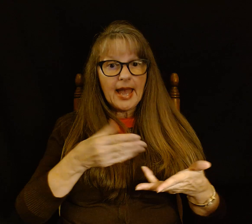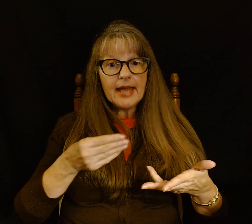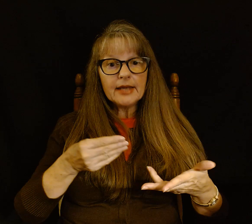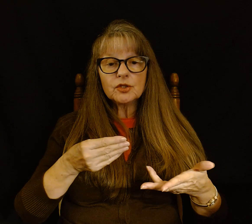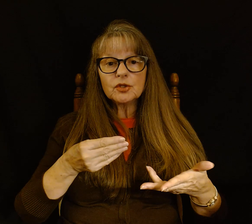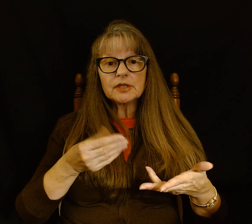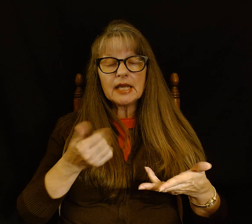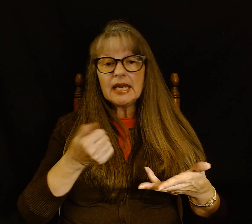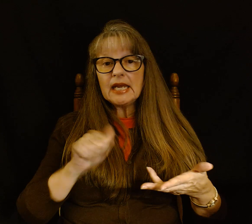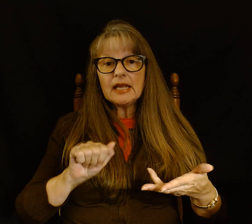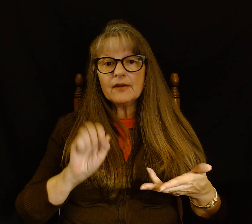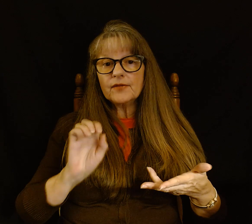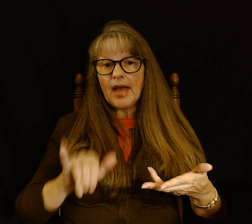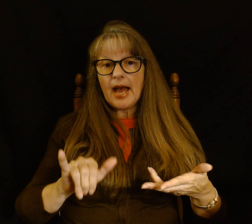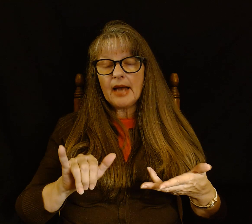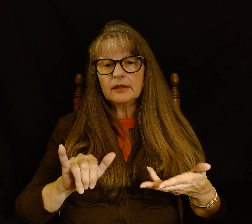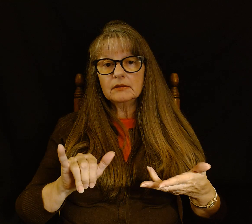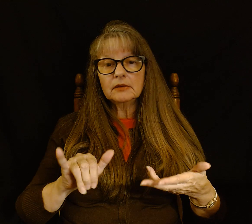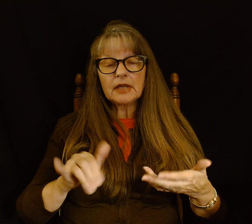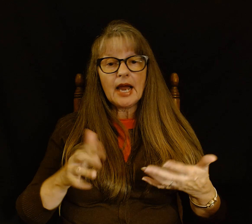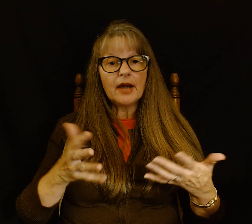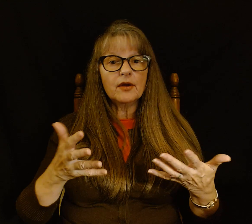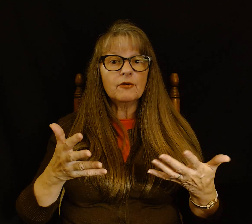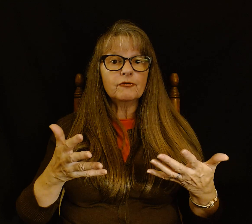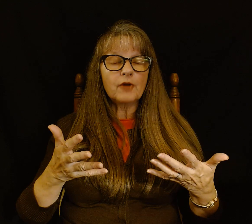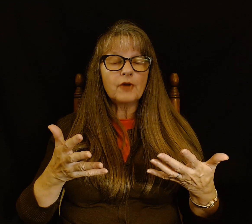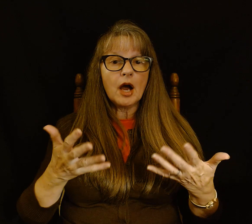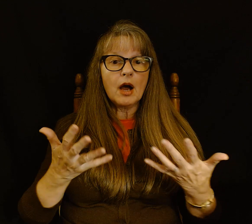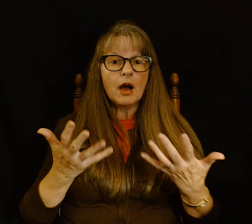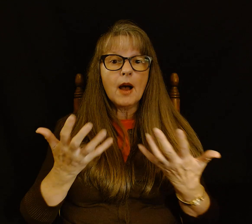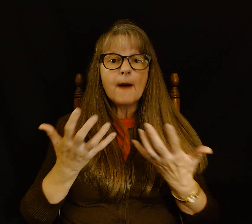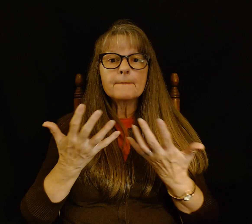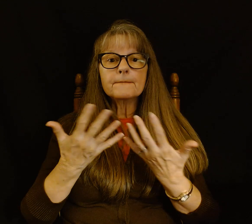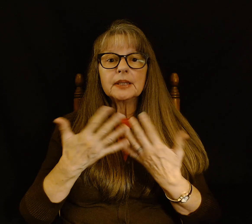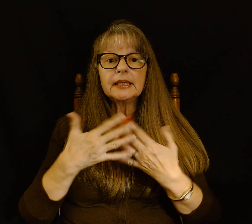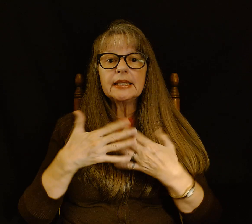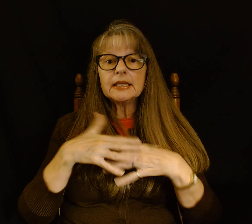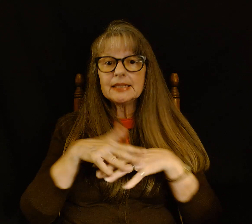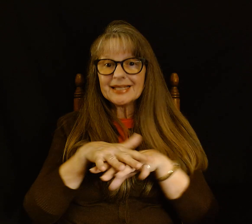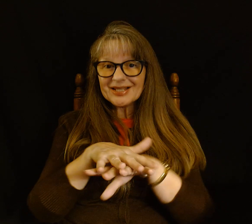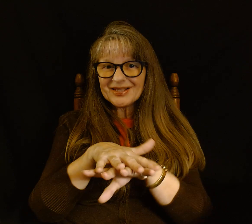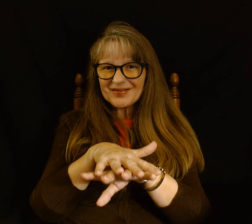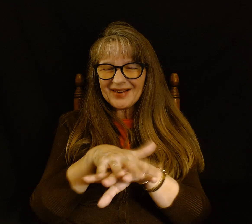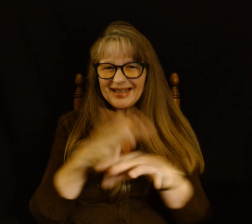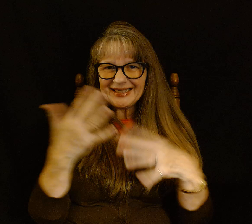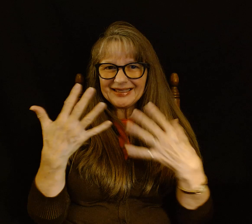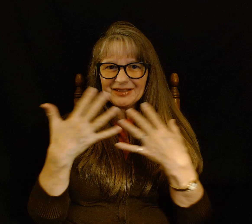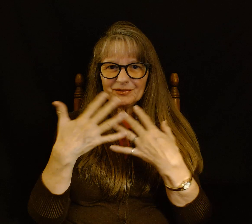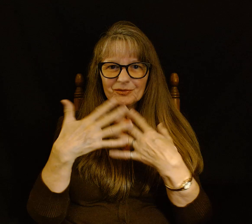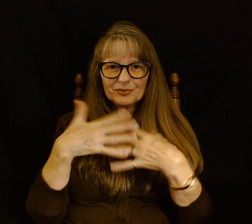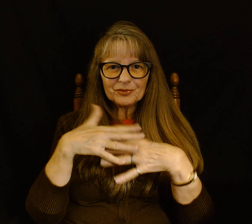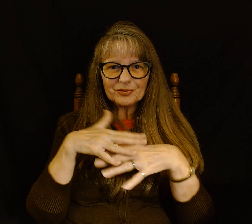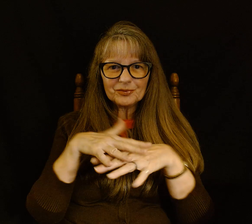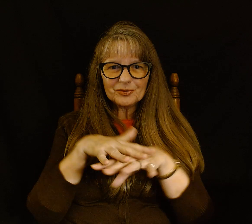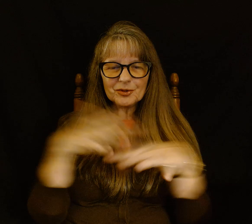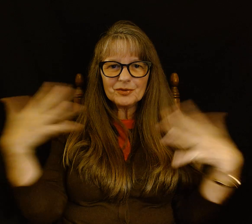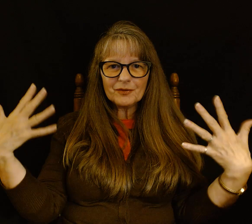And does any of that kind of blend, right? 2 different